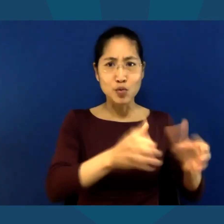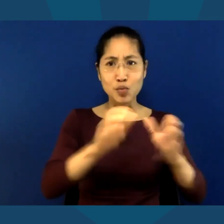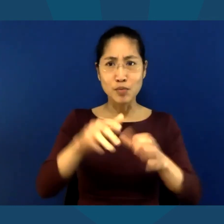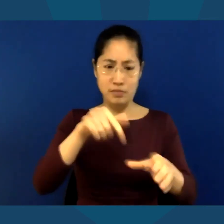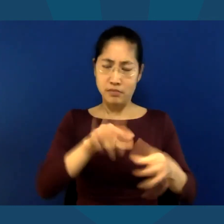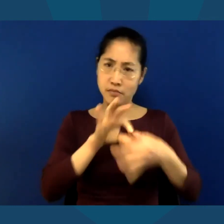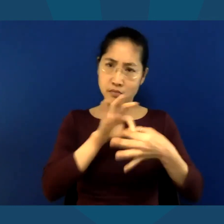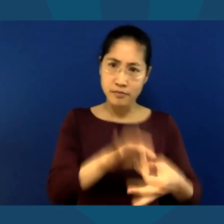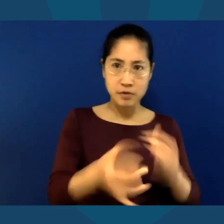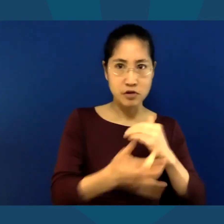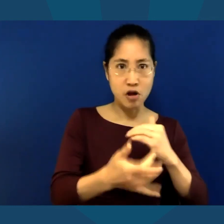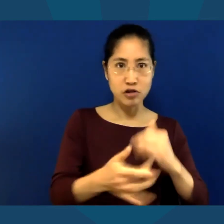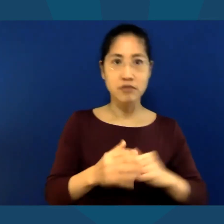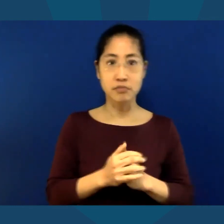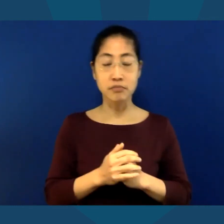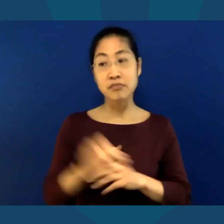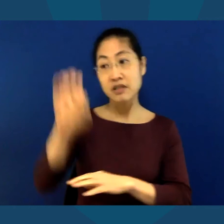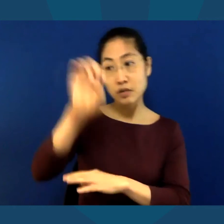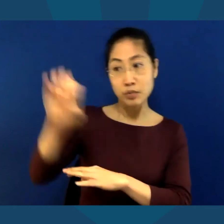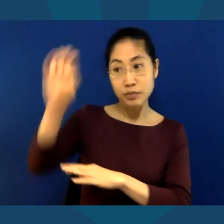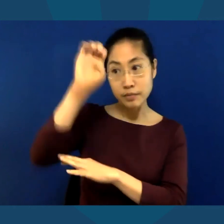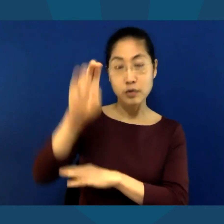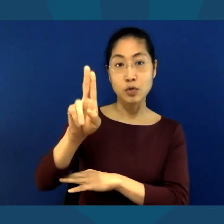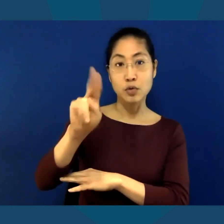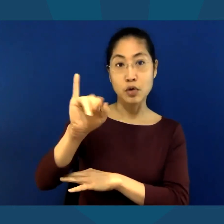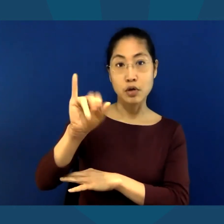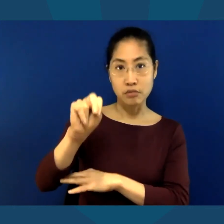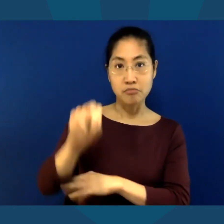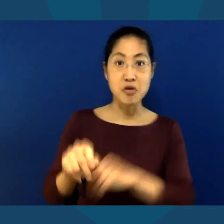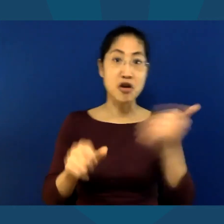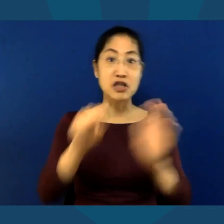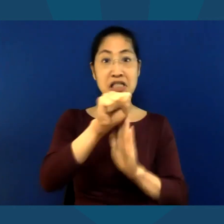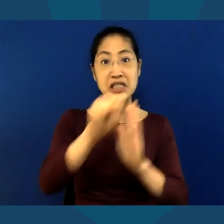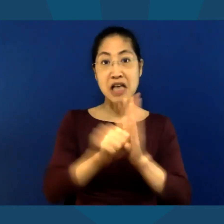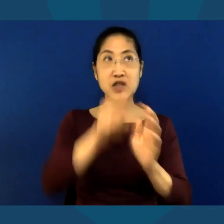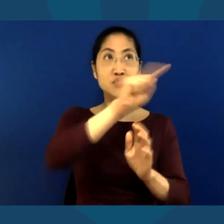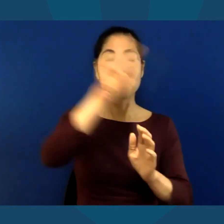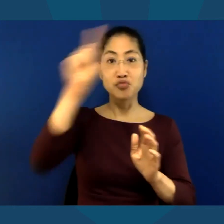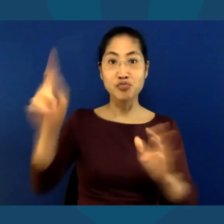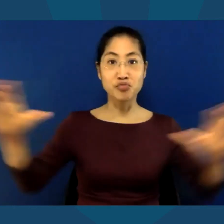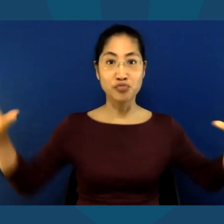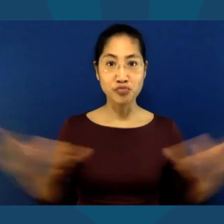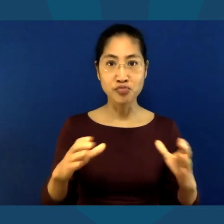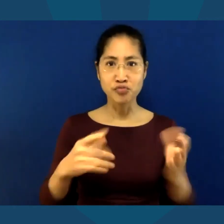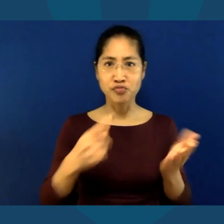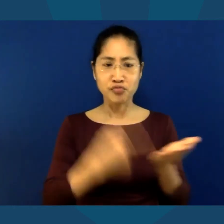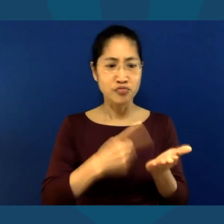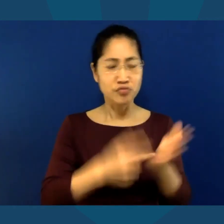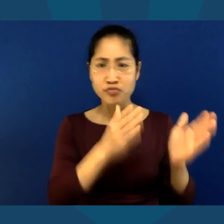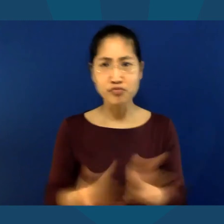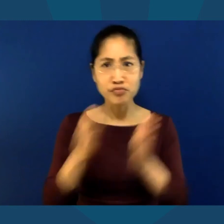Union, and other states to craft crucial data and